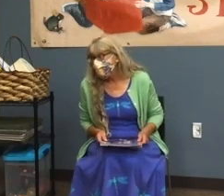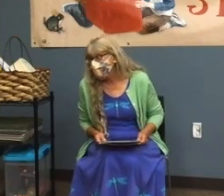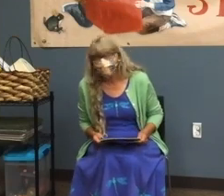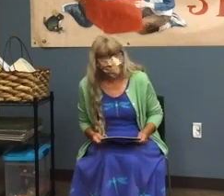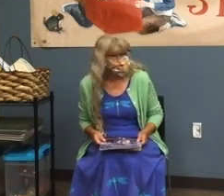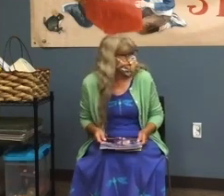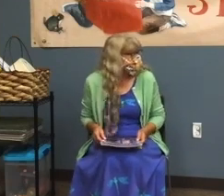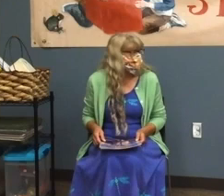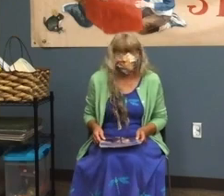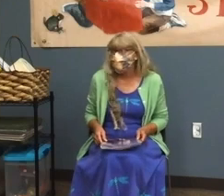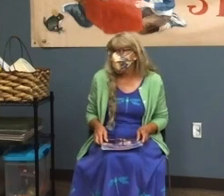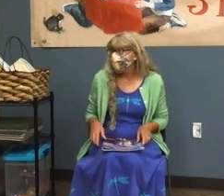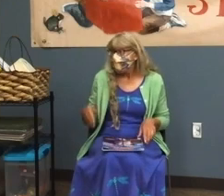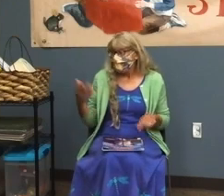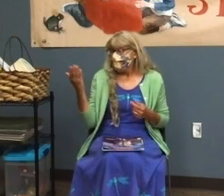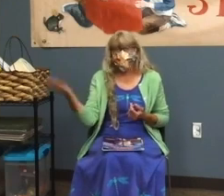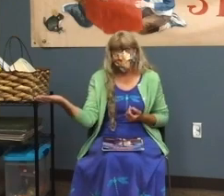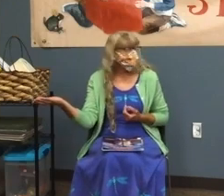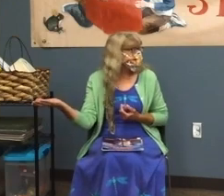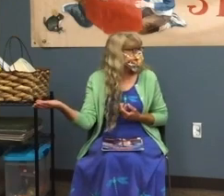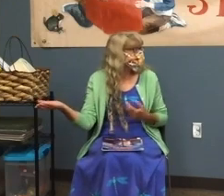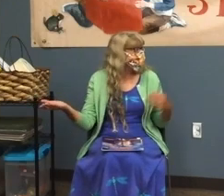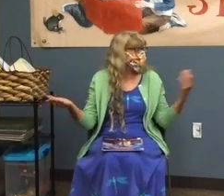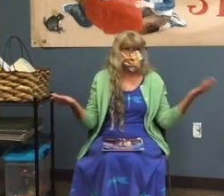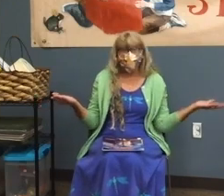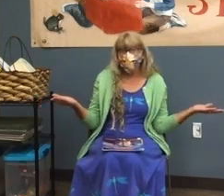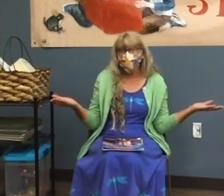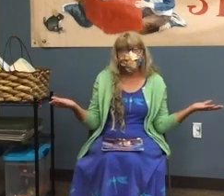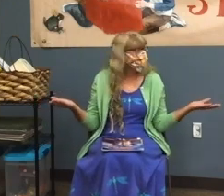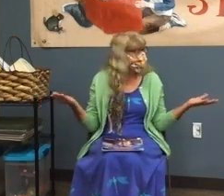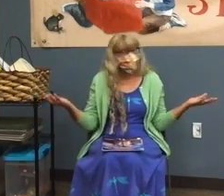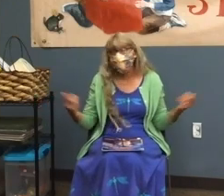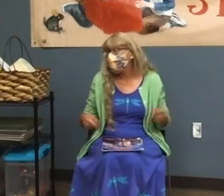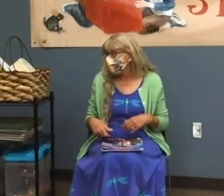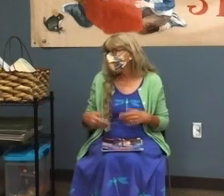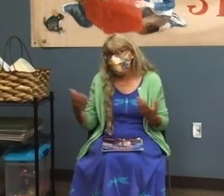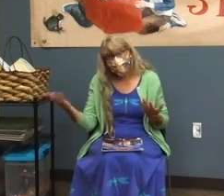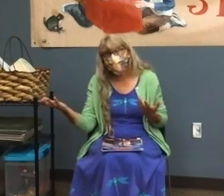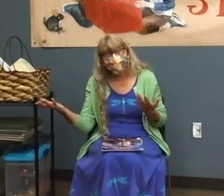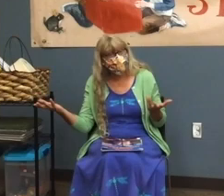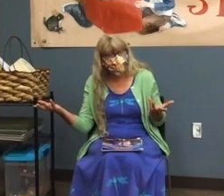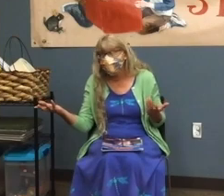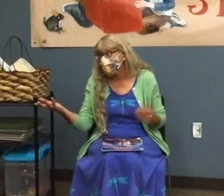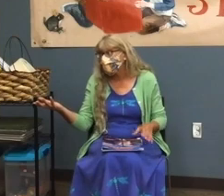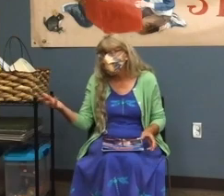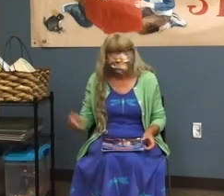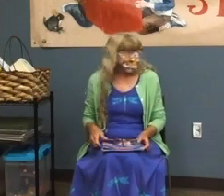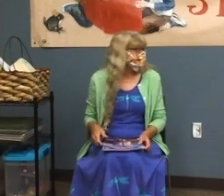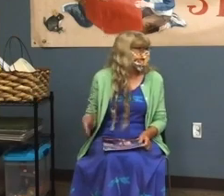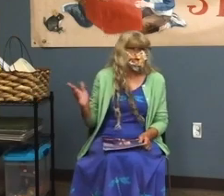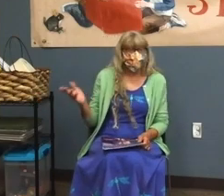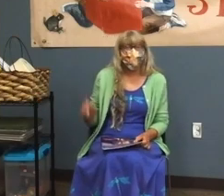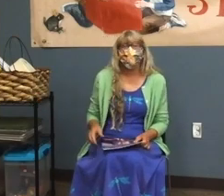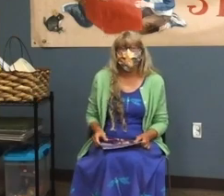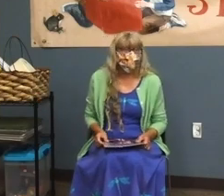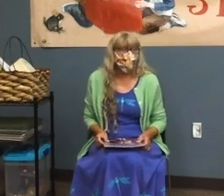mean, basically is what we're doing. So Miss Emily is here and Miss Katie, and you've been seeing them somewhat this summer,